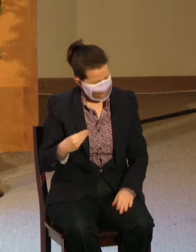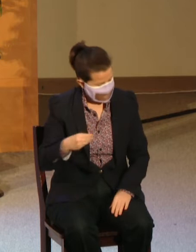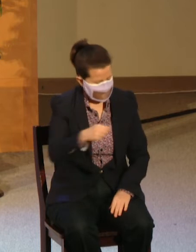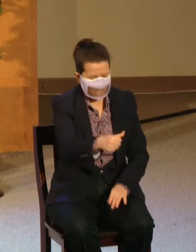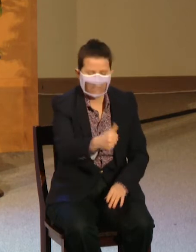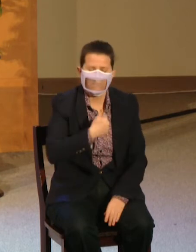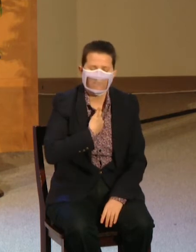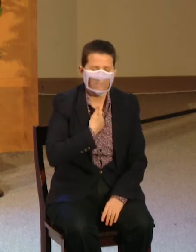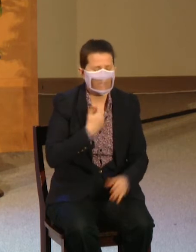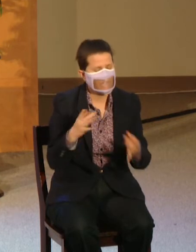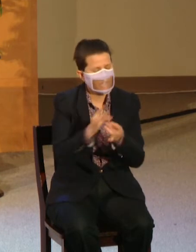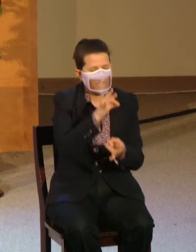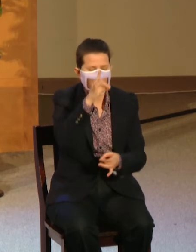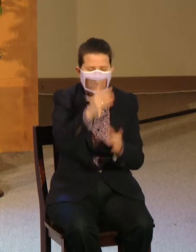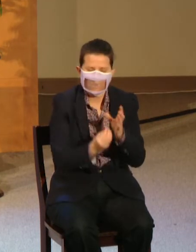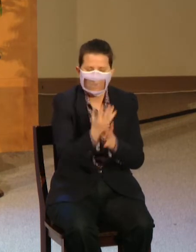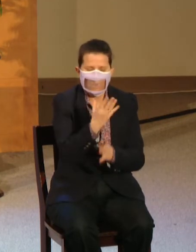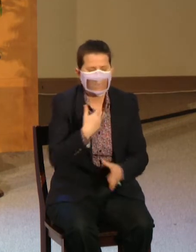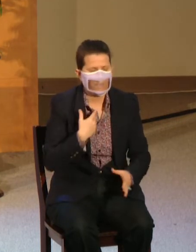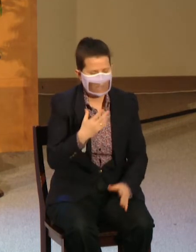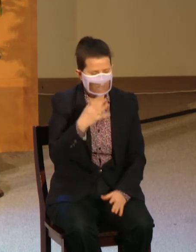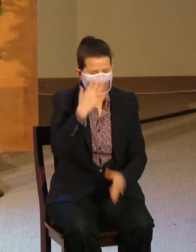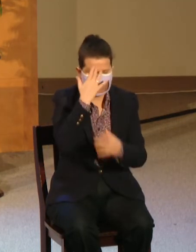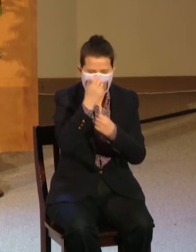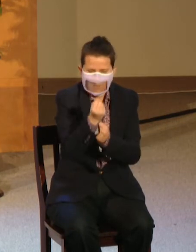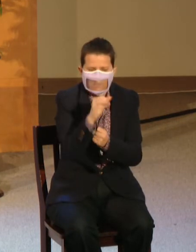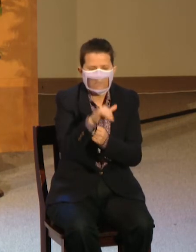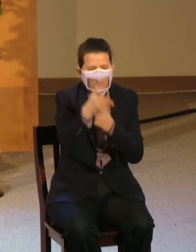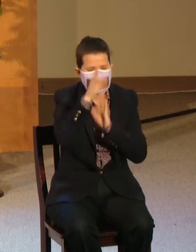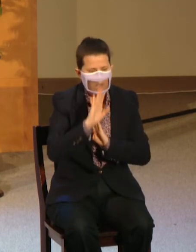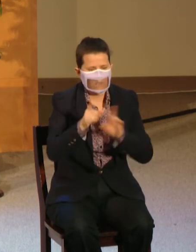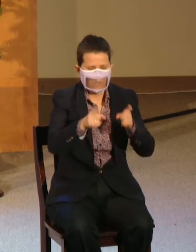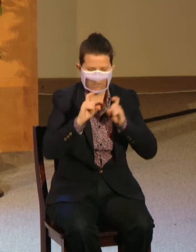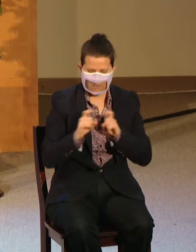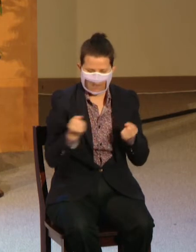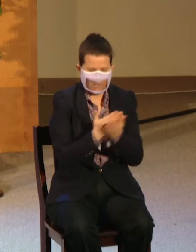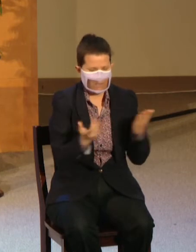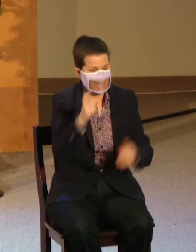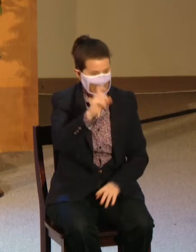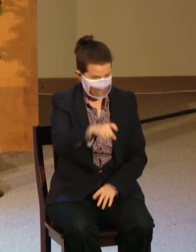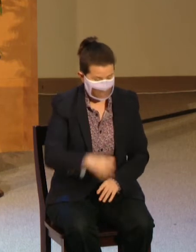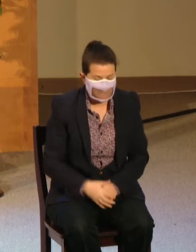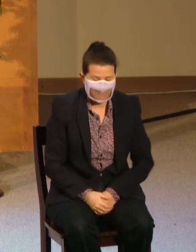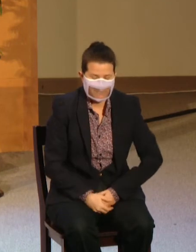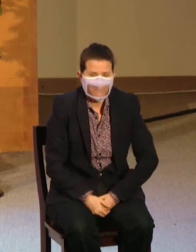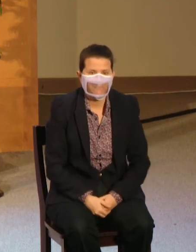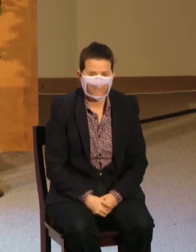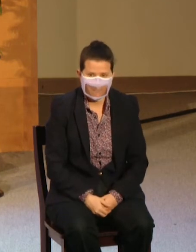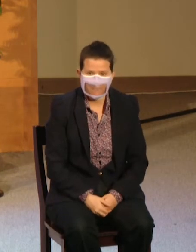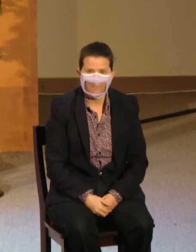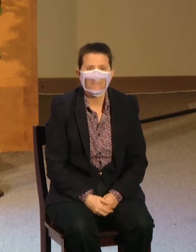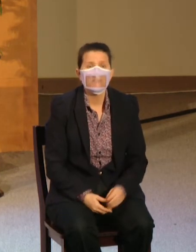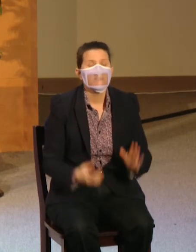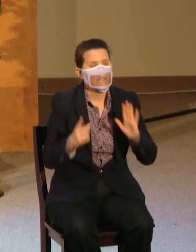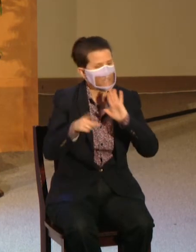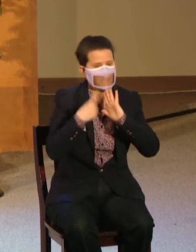in my spiritual growth, and trusting that God would supply my every need. Now, I have to tell you, sometimes I'm successful at that,